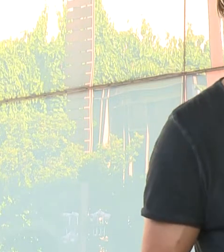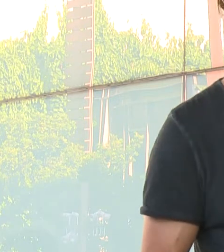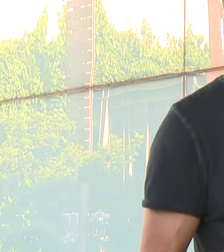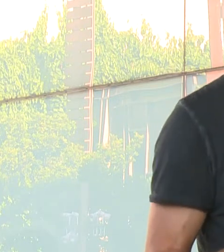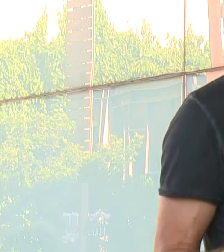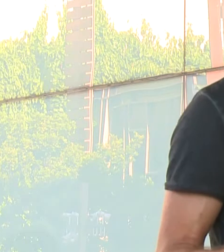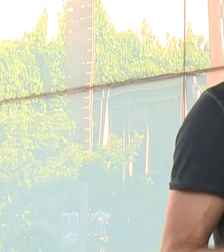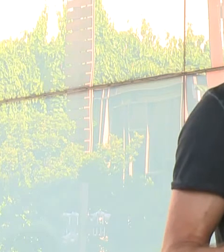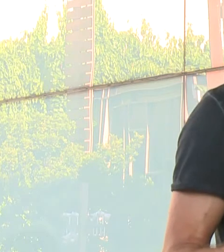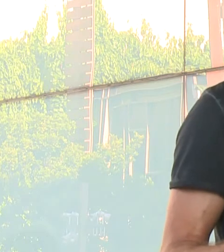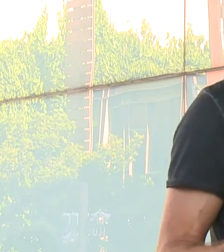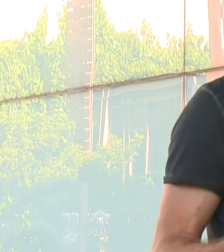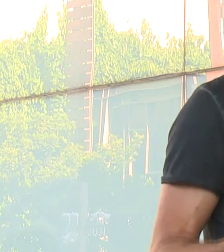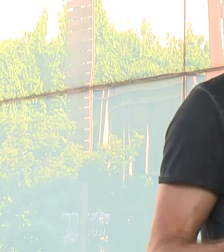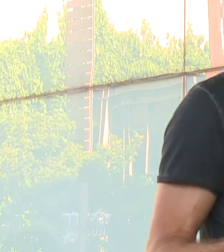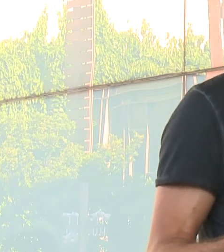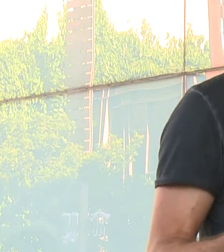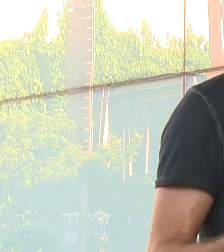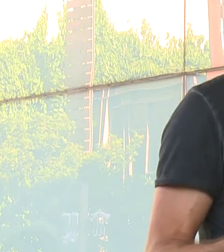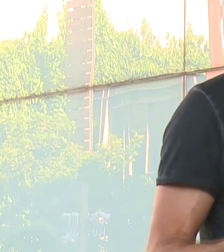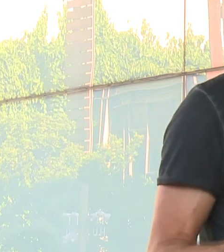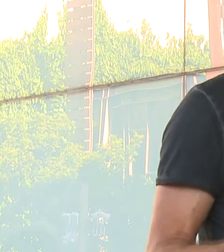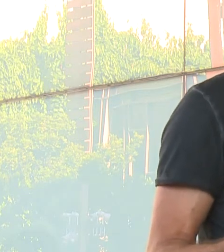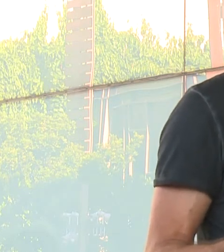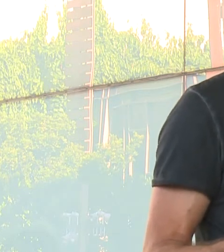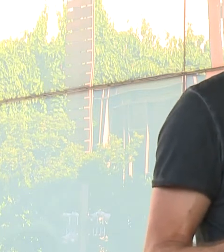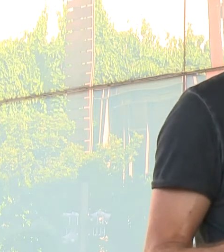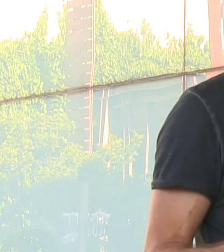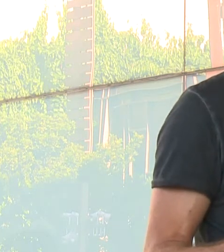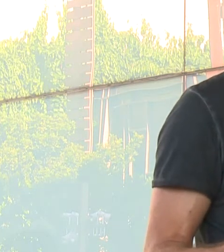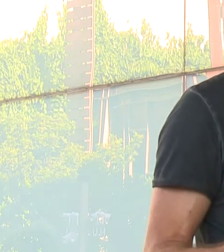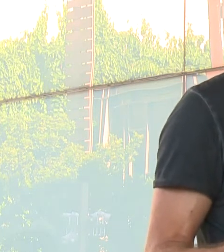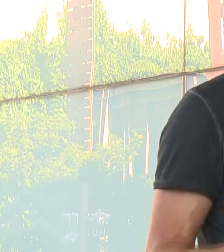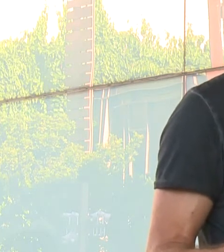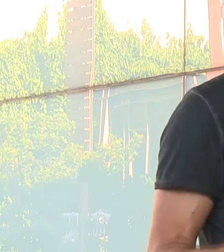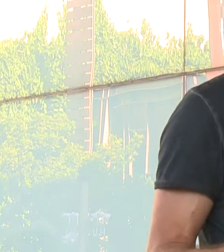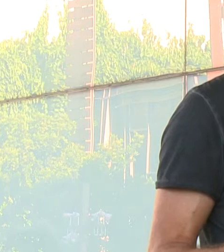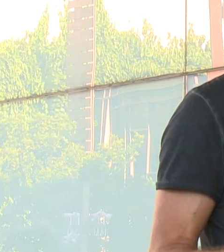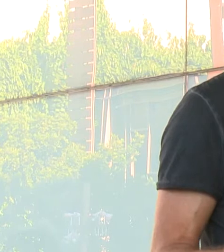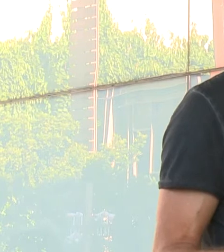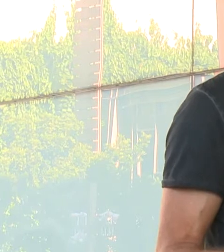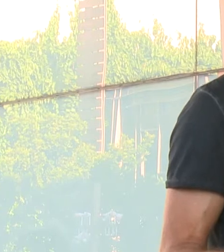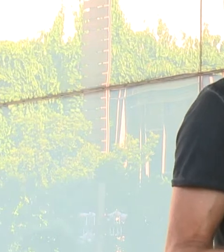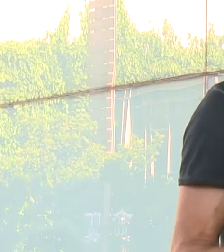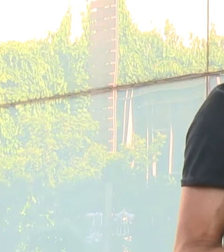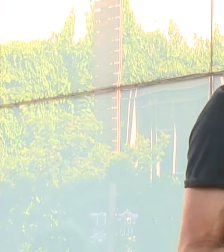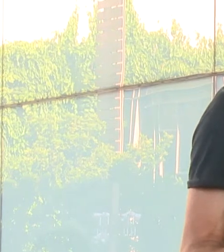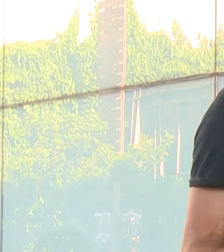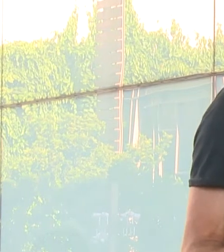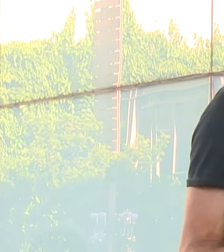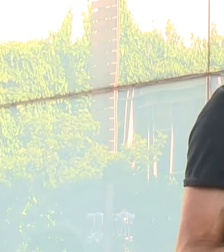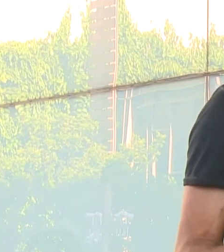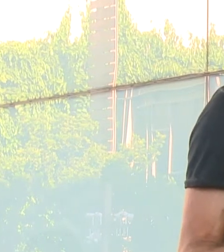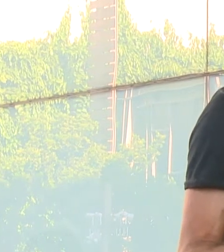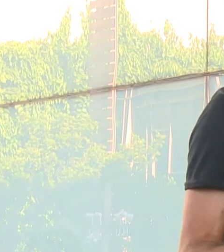it. Apologies to the true cockies out there, because I'm sure I got it wrong so many times.